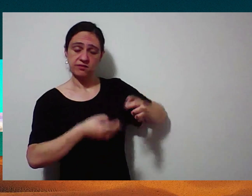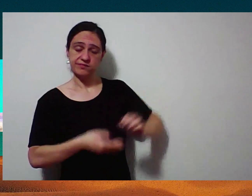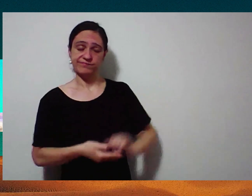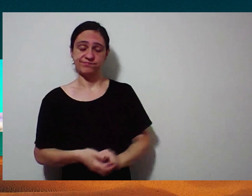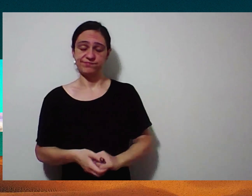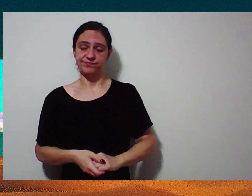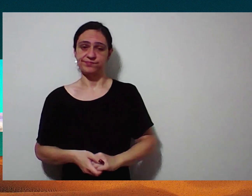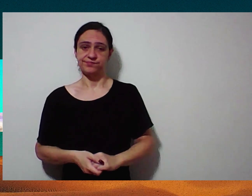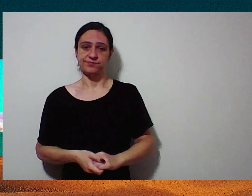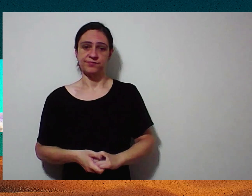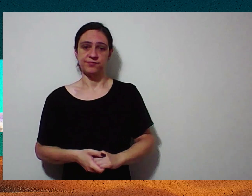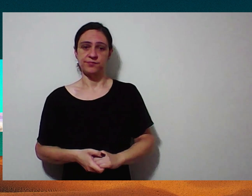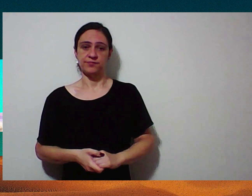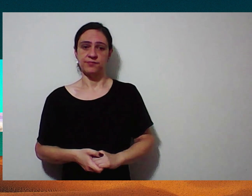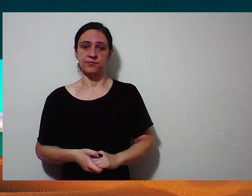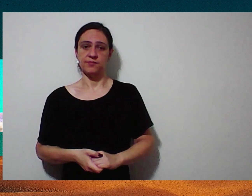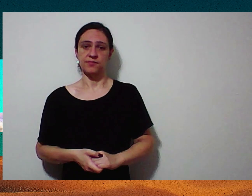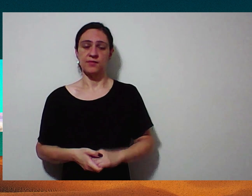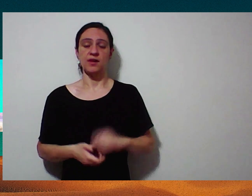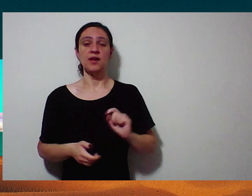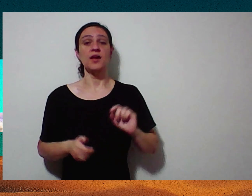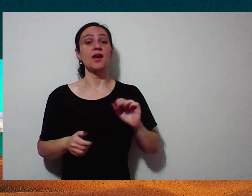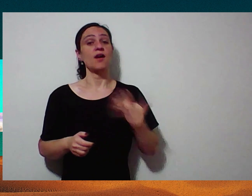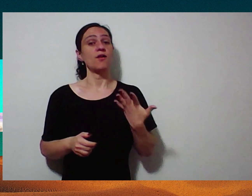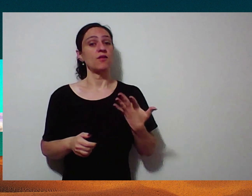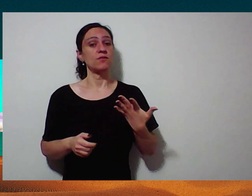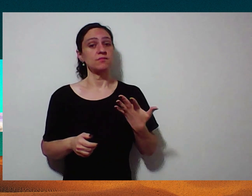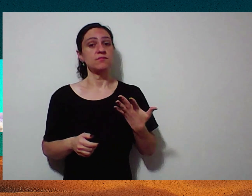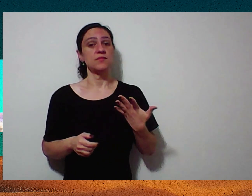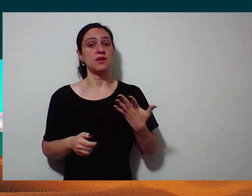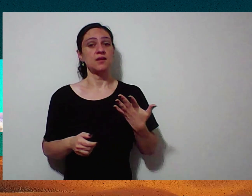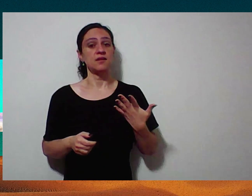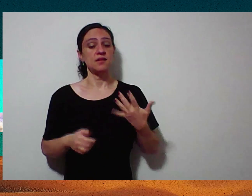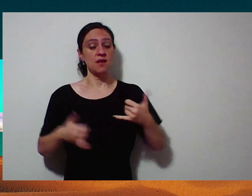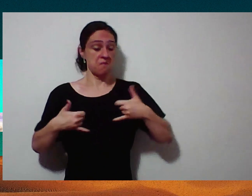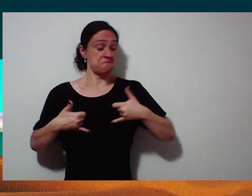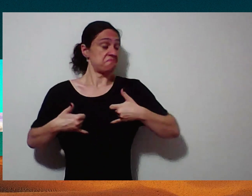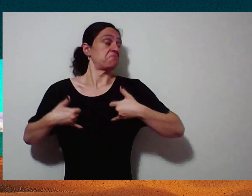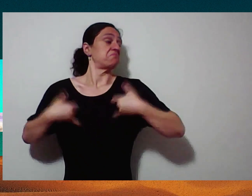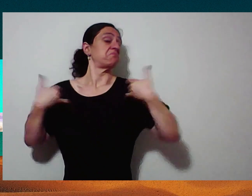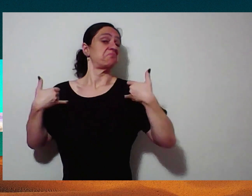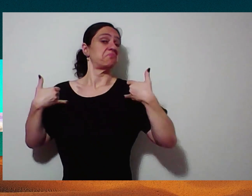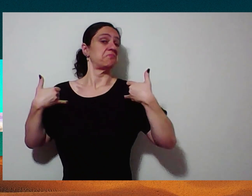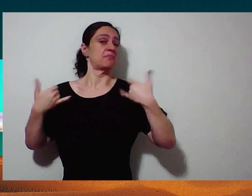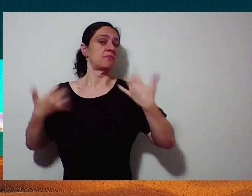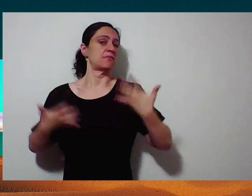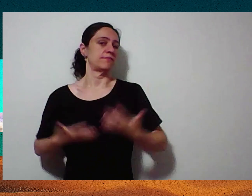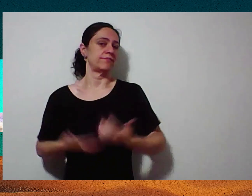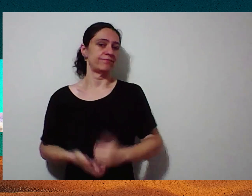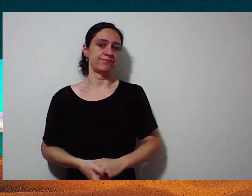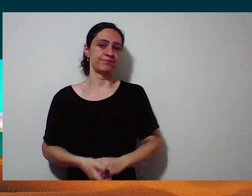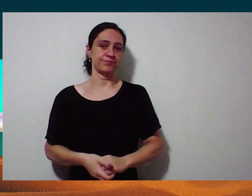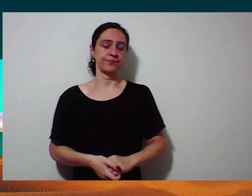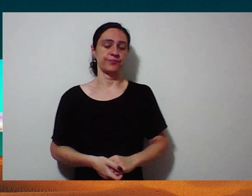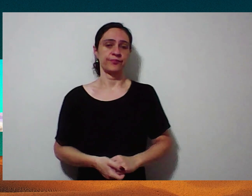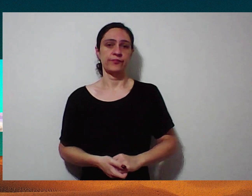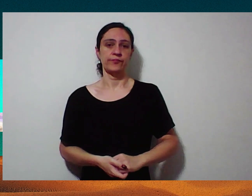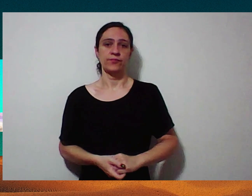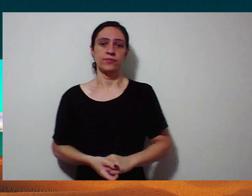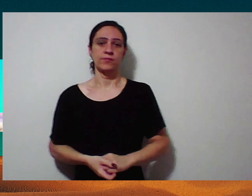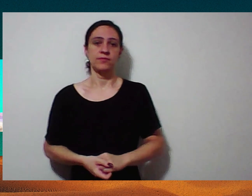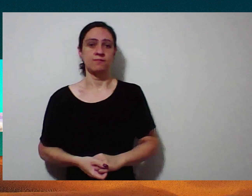acaba, por fim, se orgulhando. he eventually get proud. Isso é